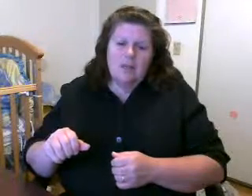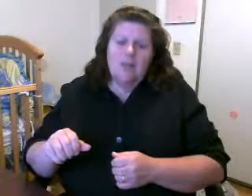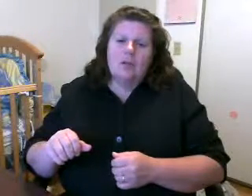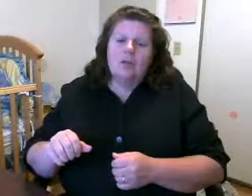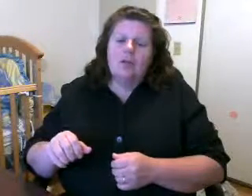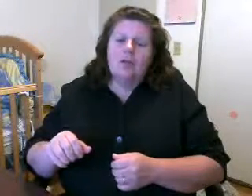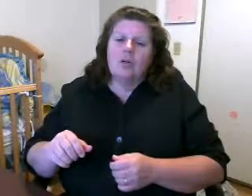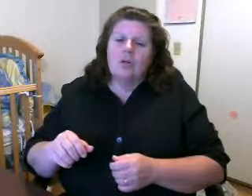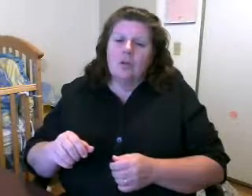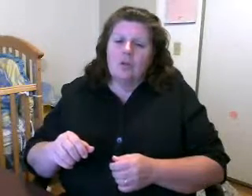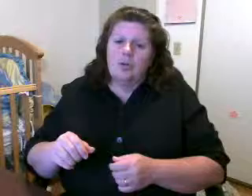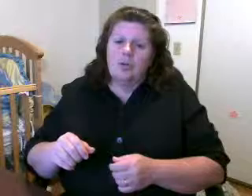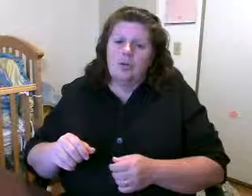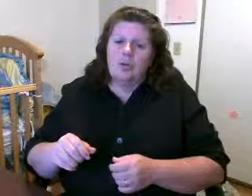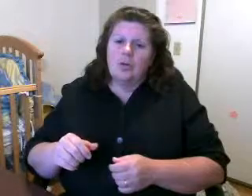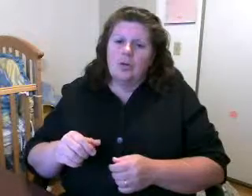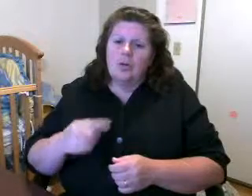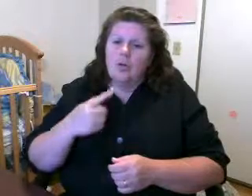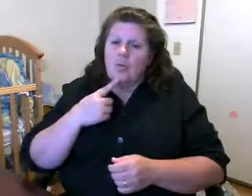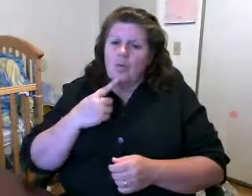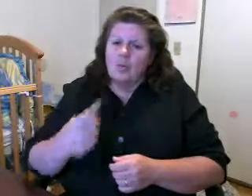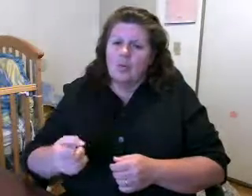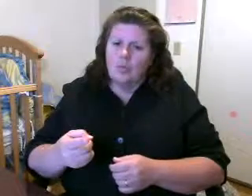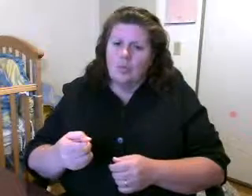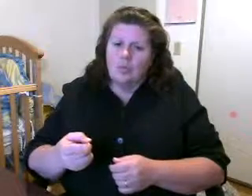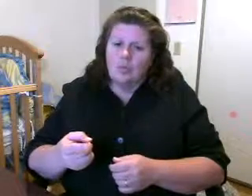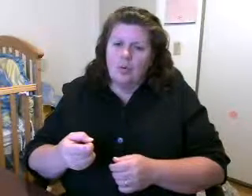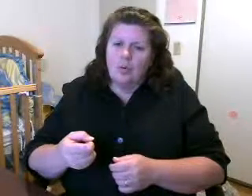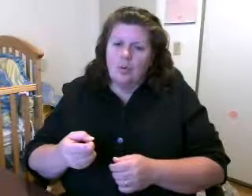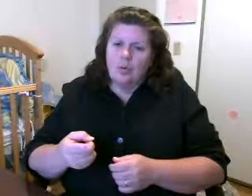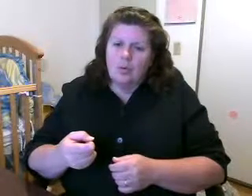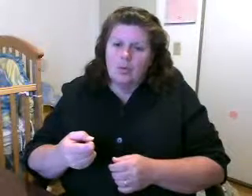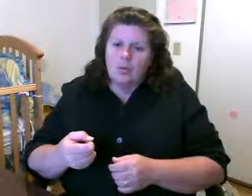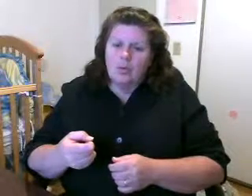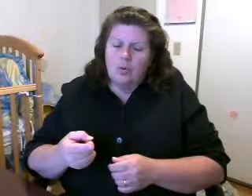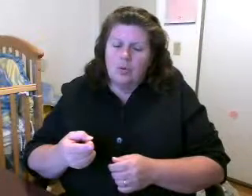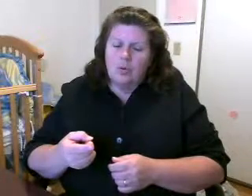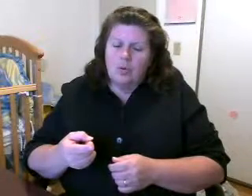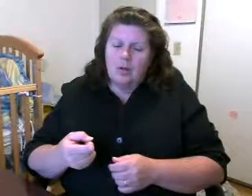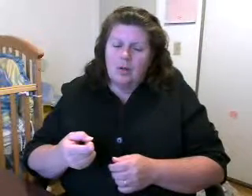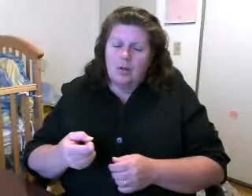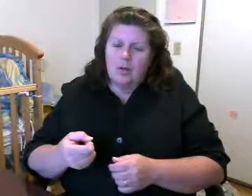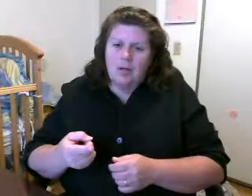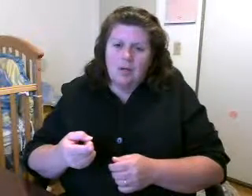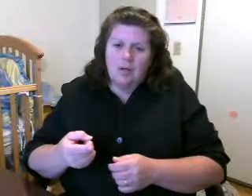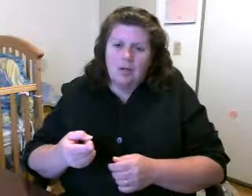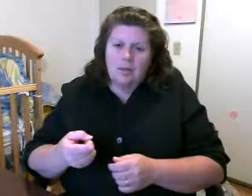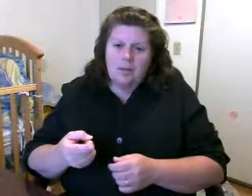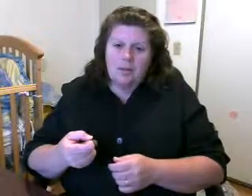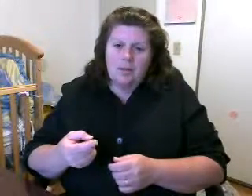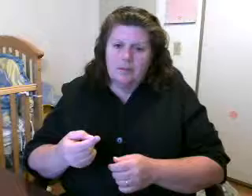tone, grammar, and syntax with appropriate use of register, pausing,